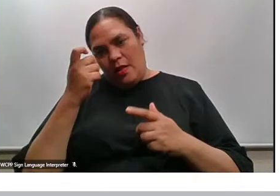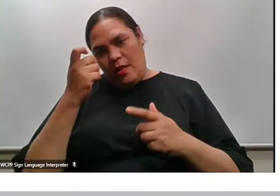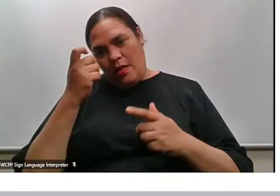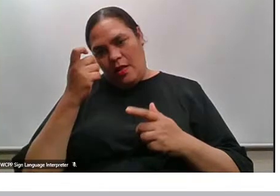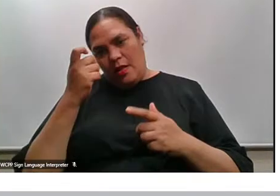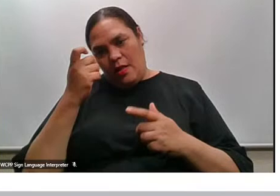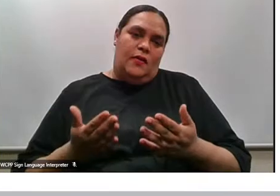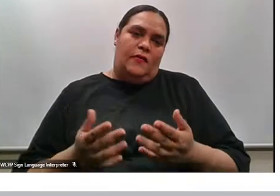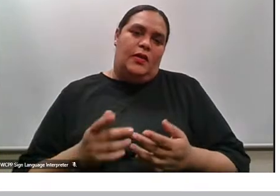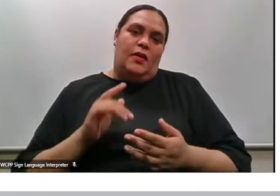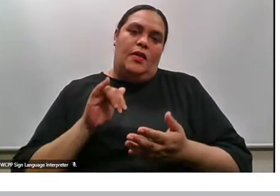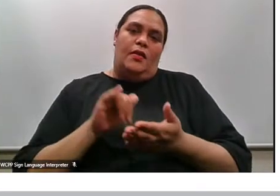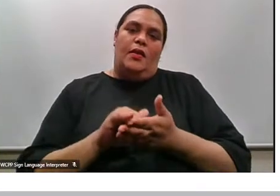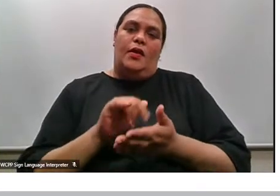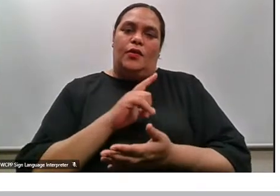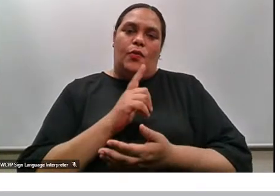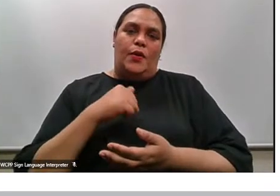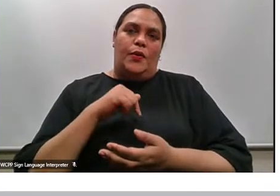and therefore